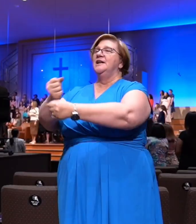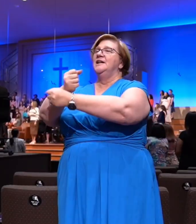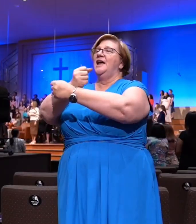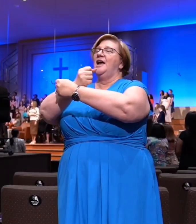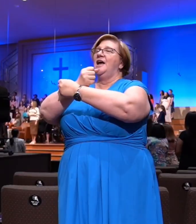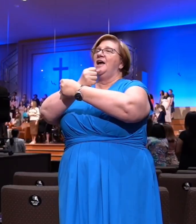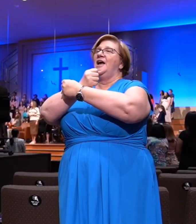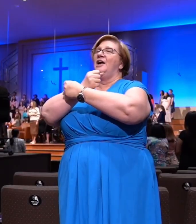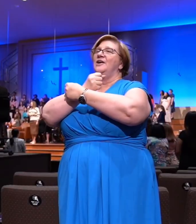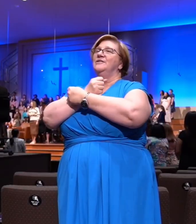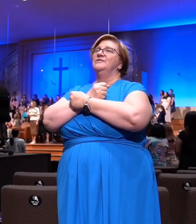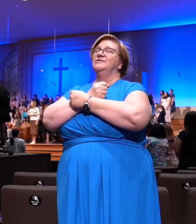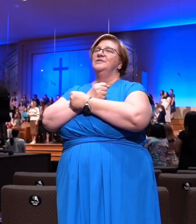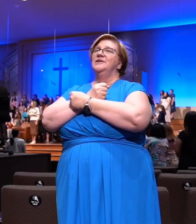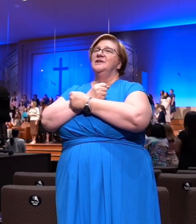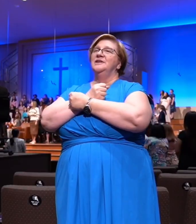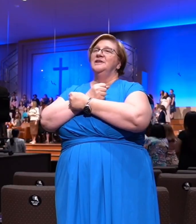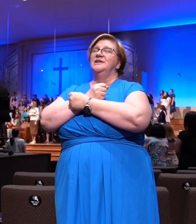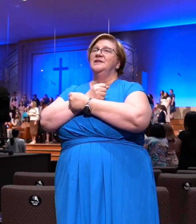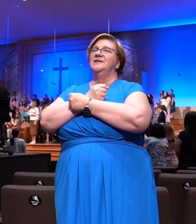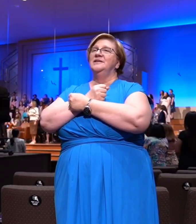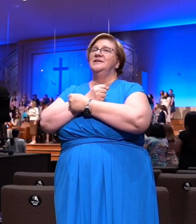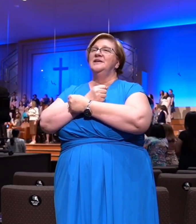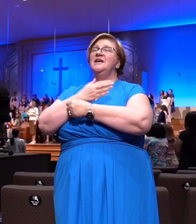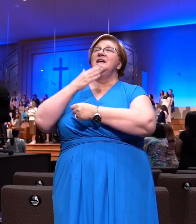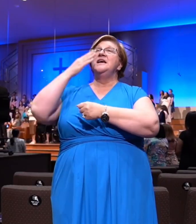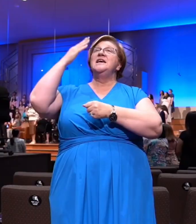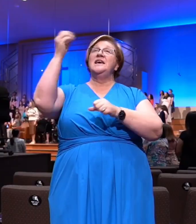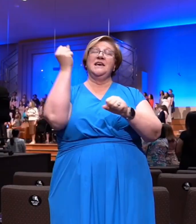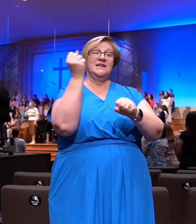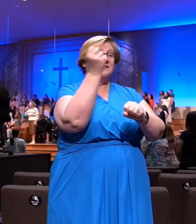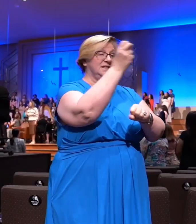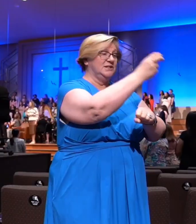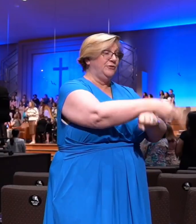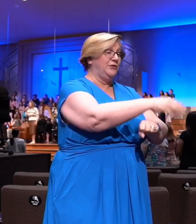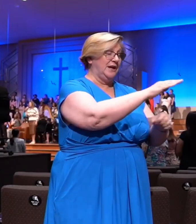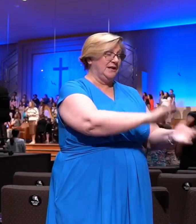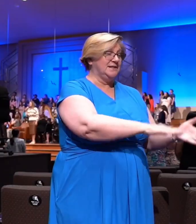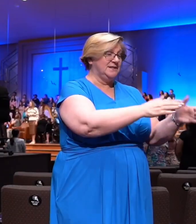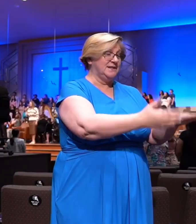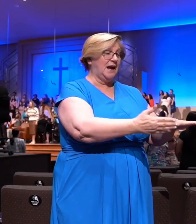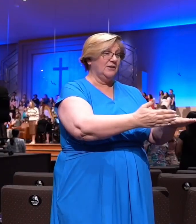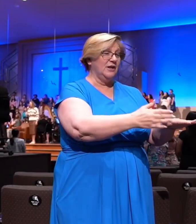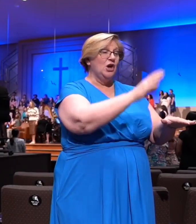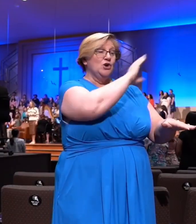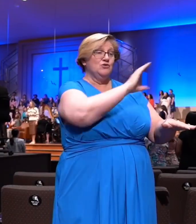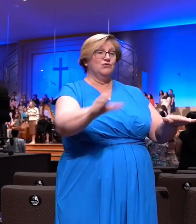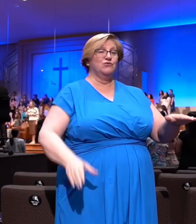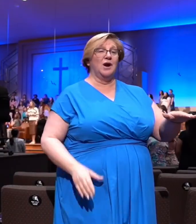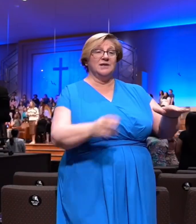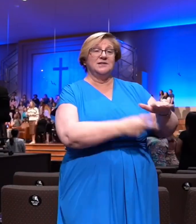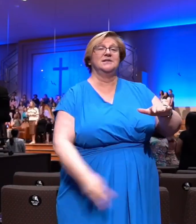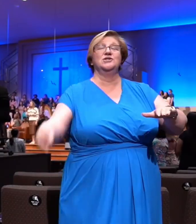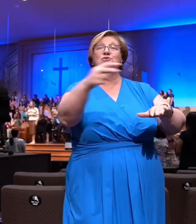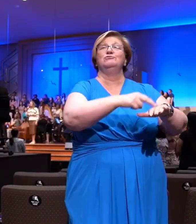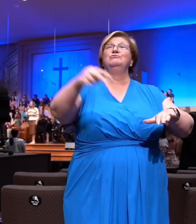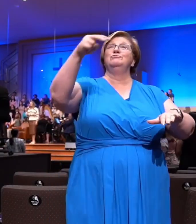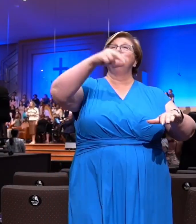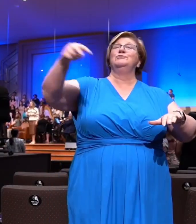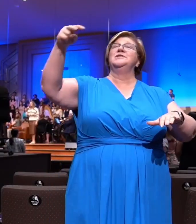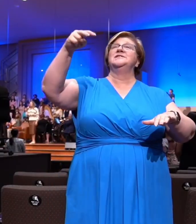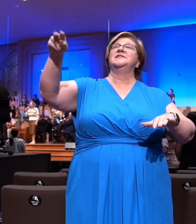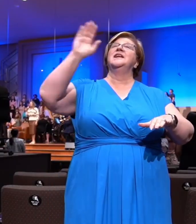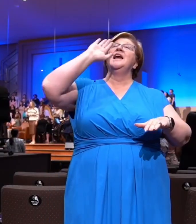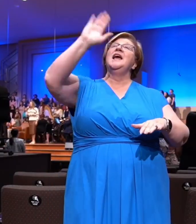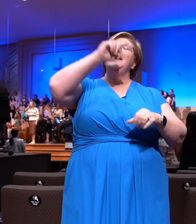to love. Death is dead and Christ is risen. It was